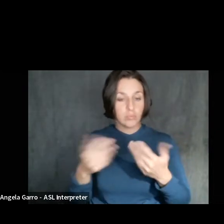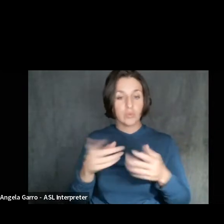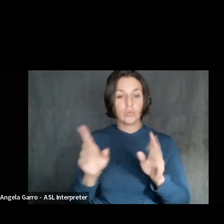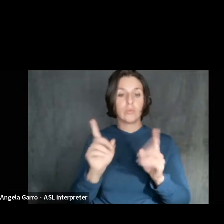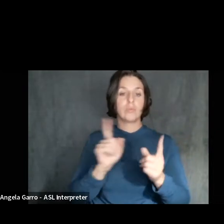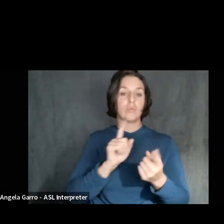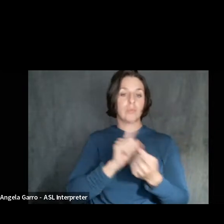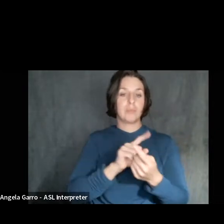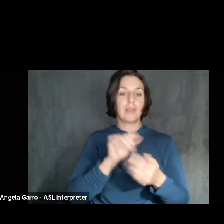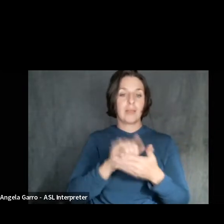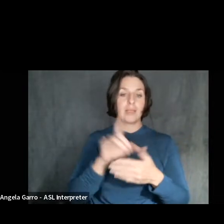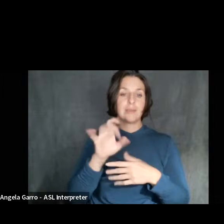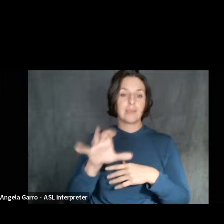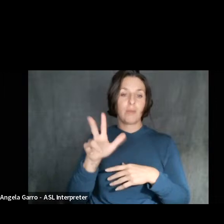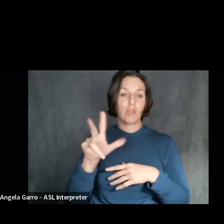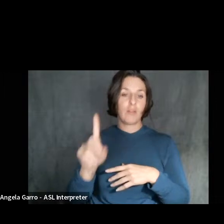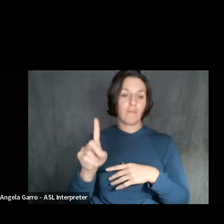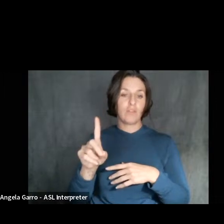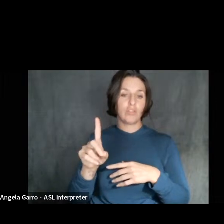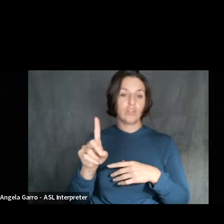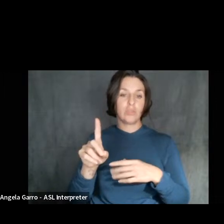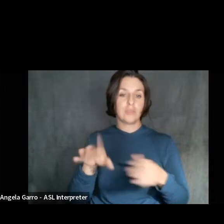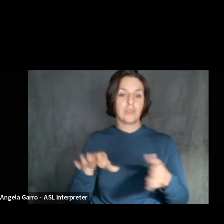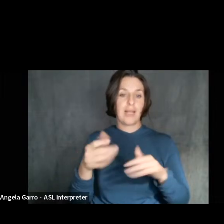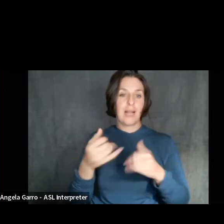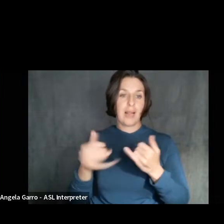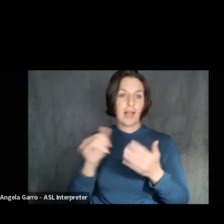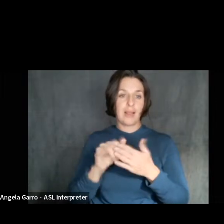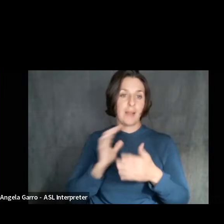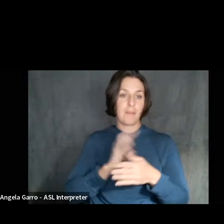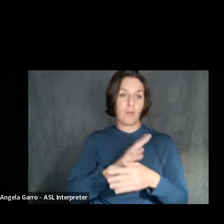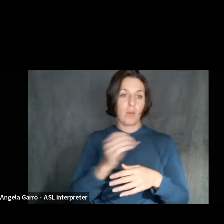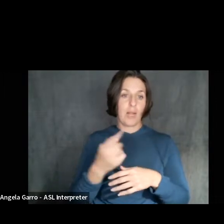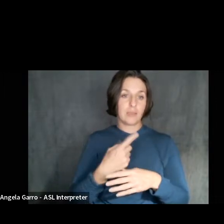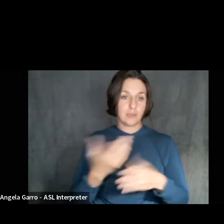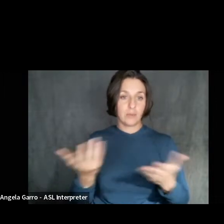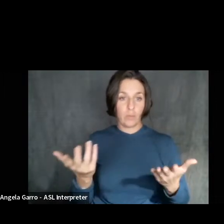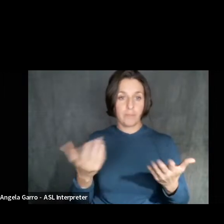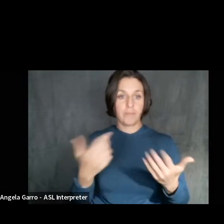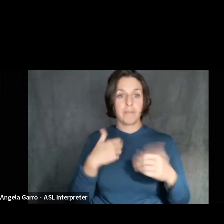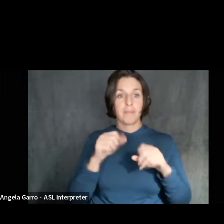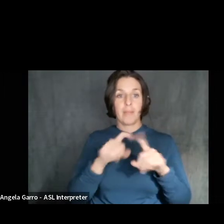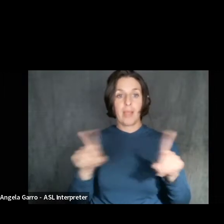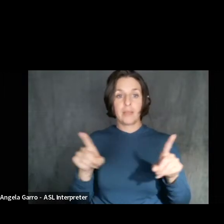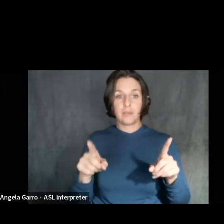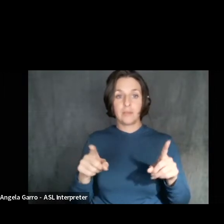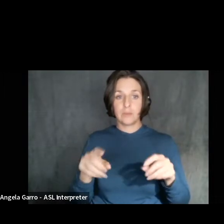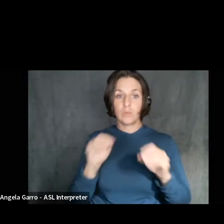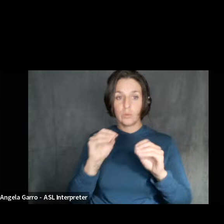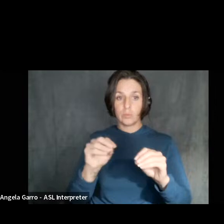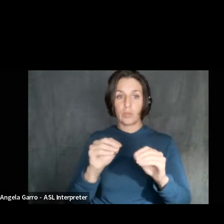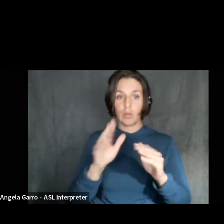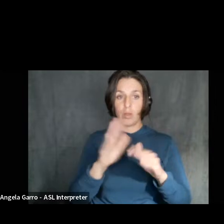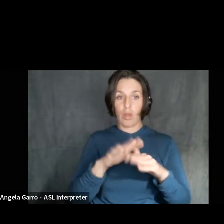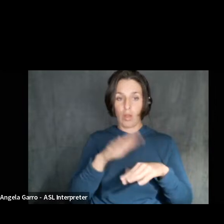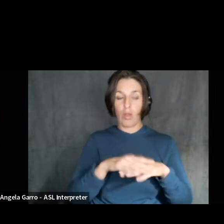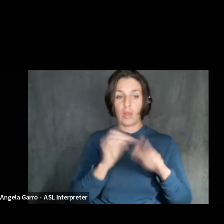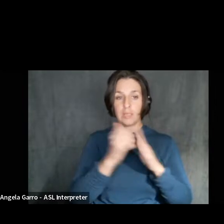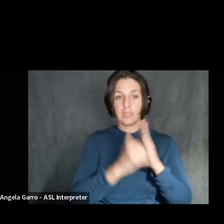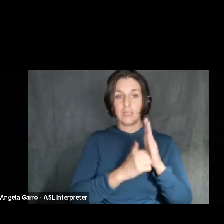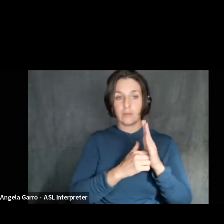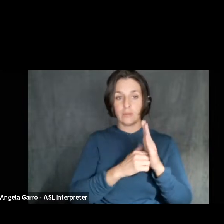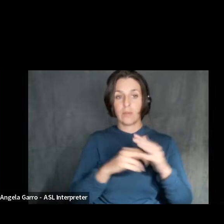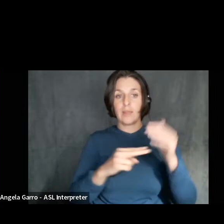31st, 2024 deadline that the board asked. So I'm asking that we could put that on the agenda, the bridge